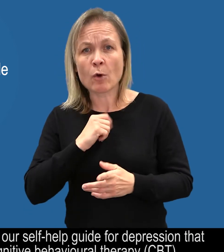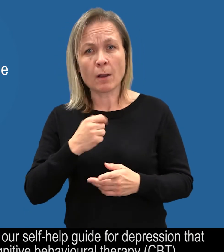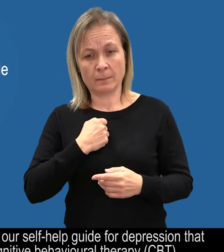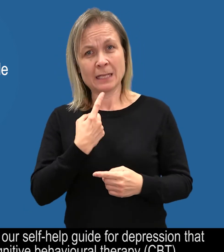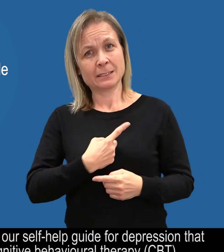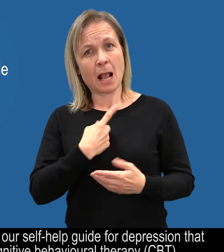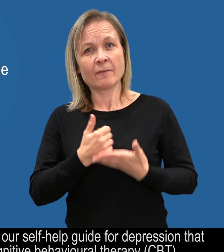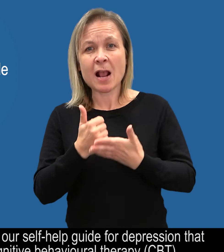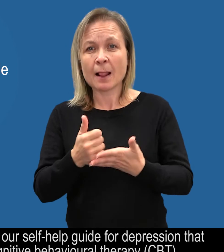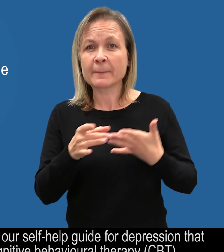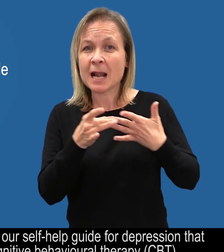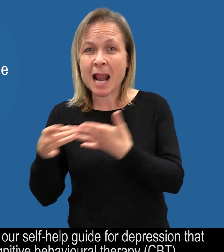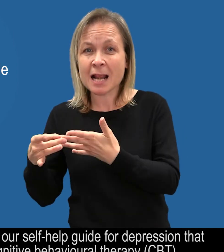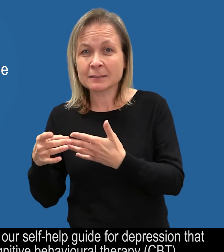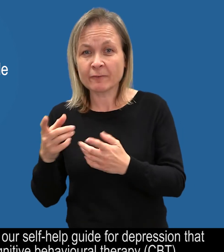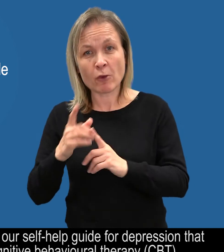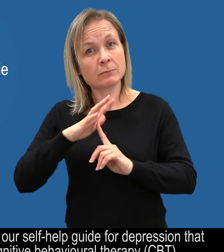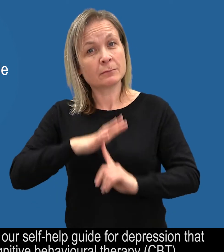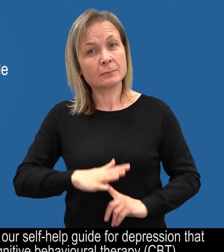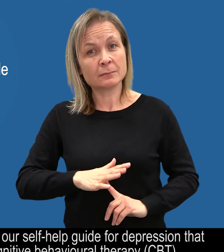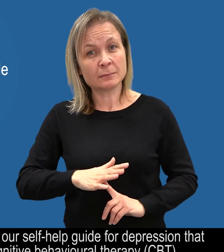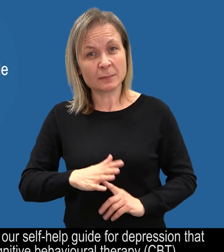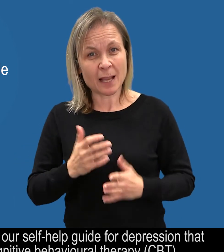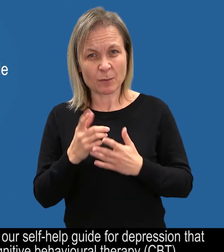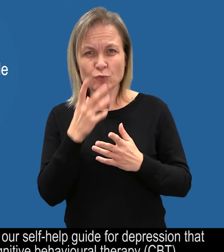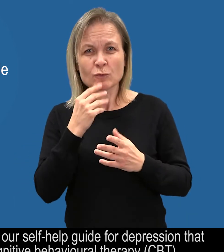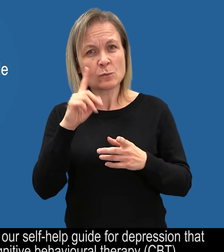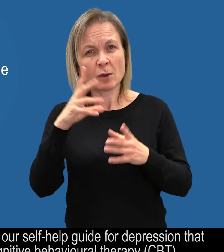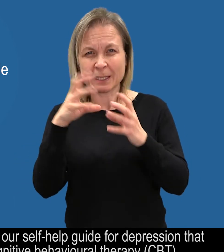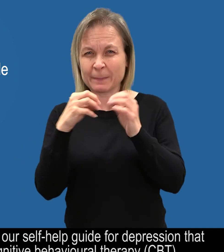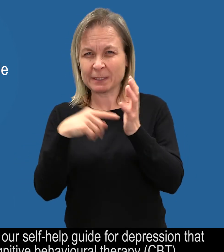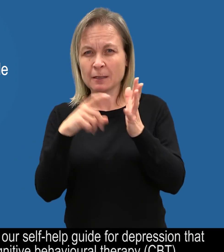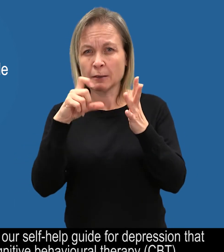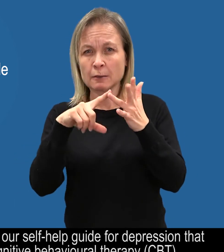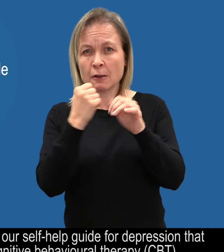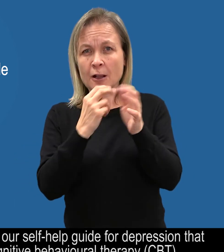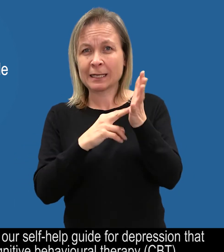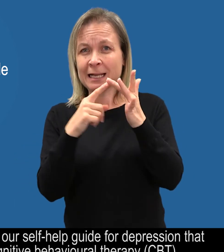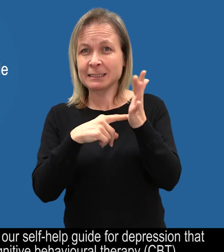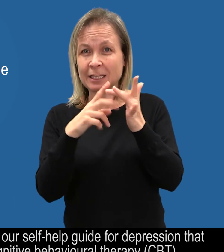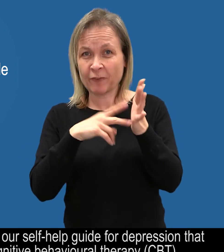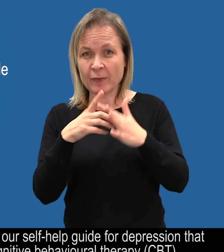Work through our self-help guide for depression that uses cognitive behavioural therapy, CBT.